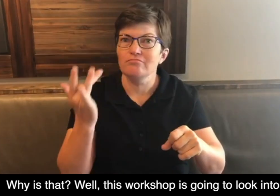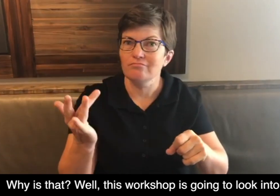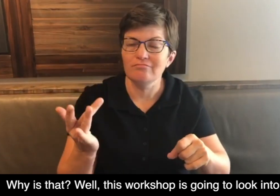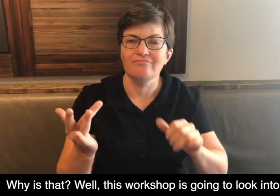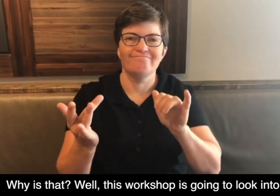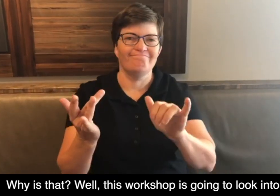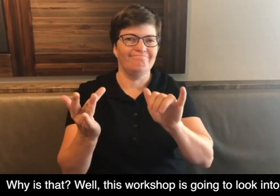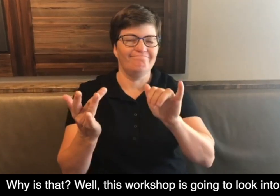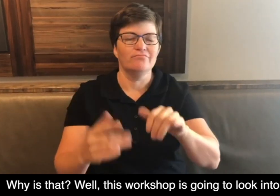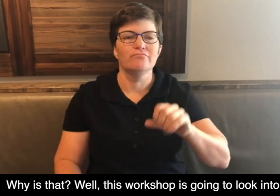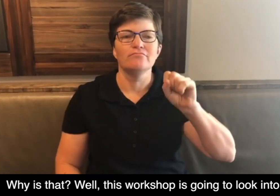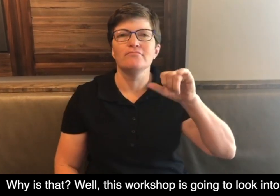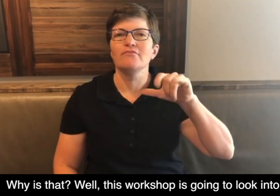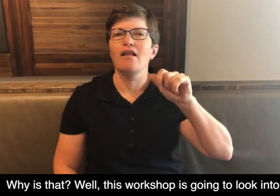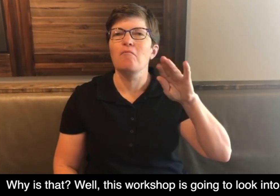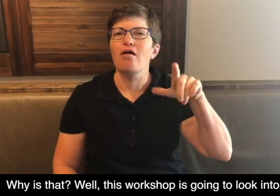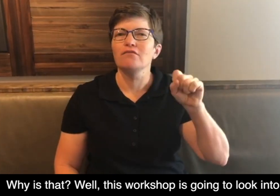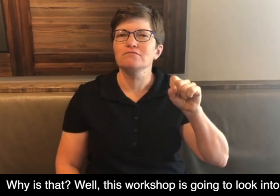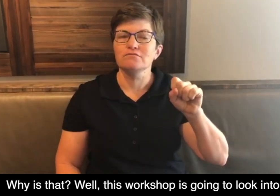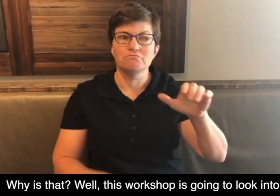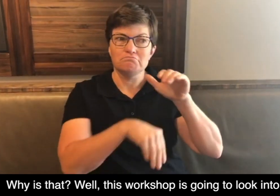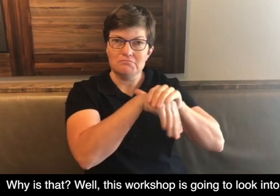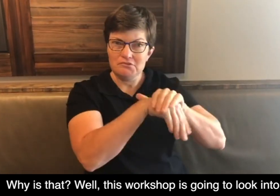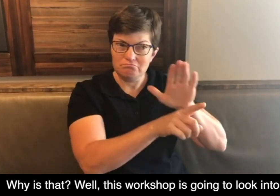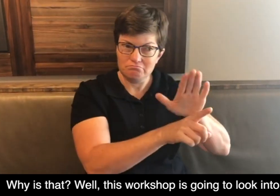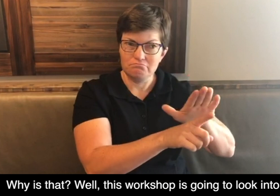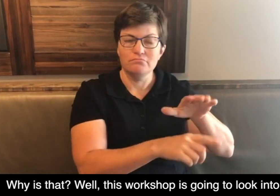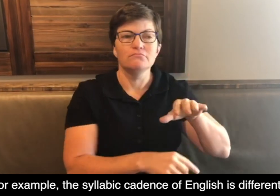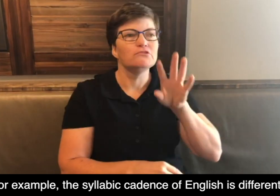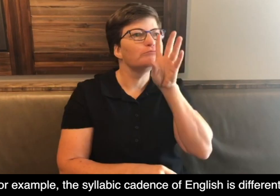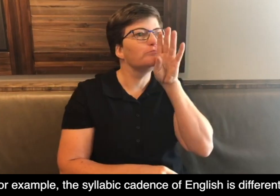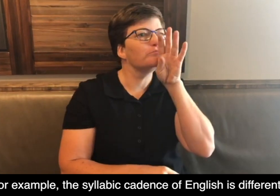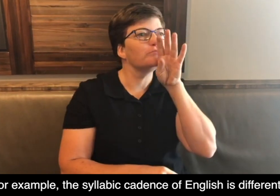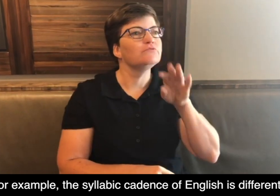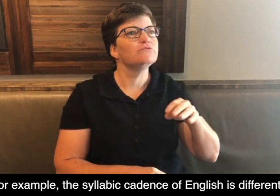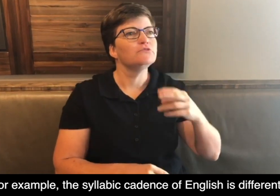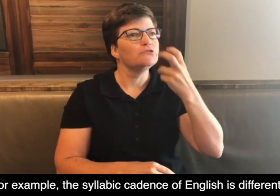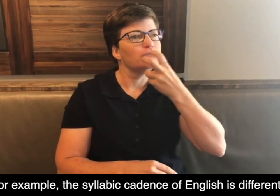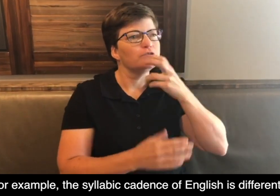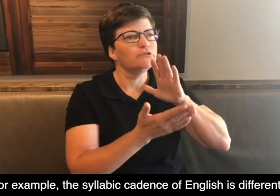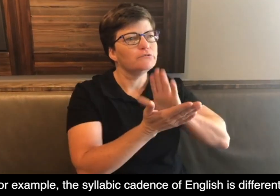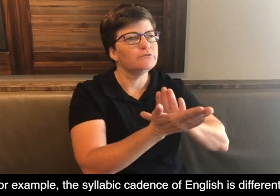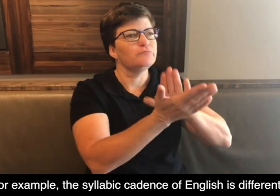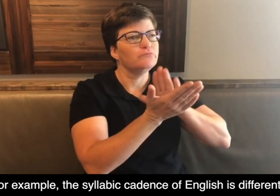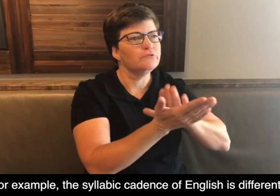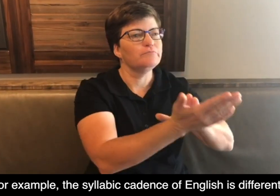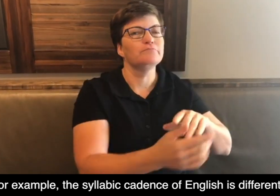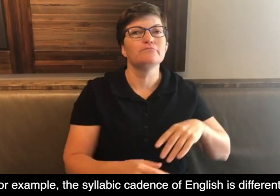Why is that? Well, this workshop is going to look into it. For example, the syllabic cadence of English